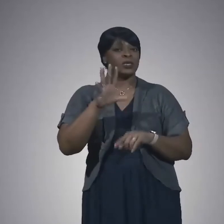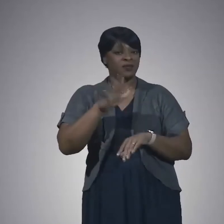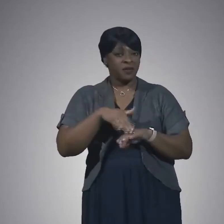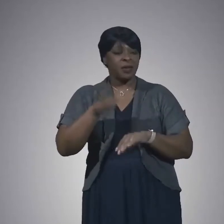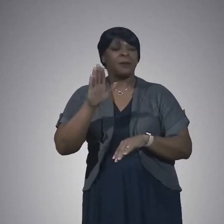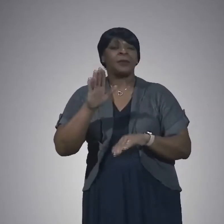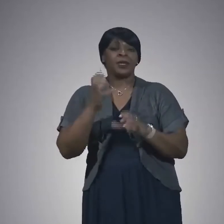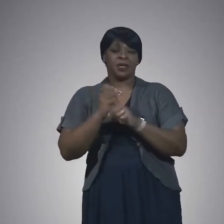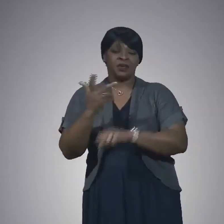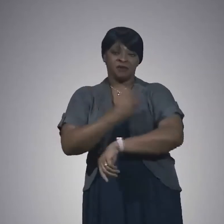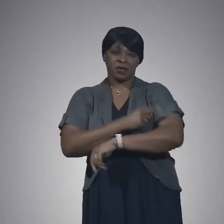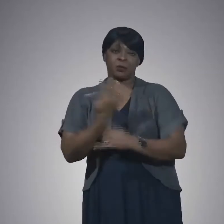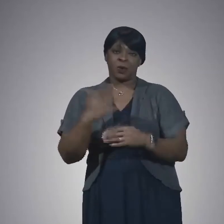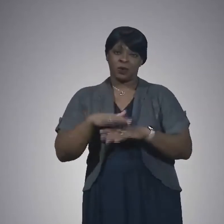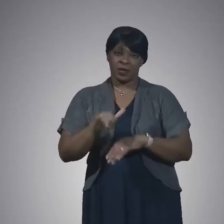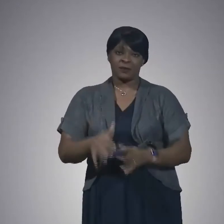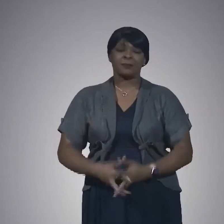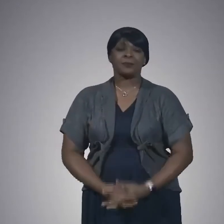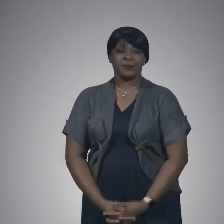come out and get that.